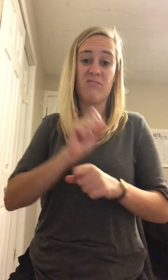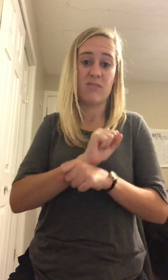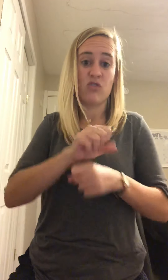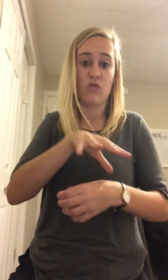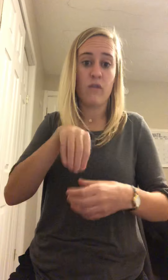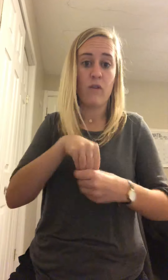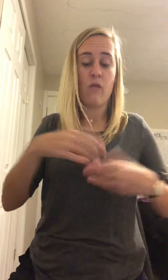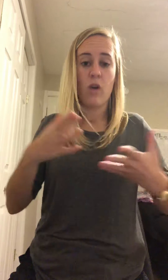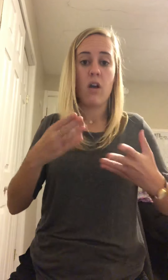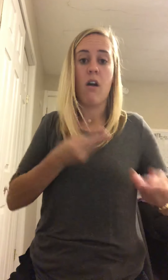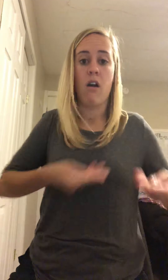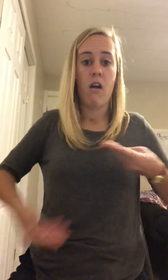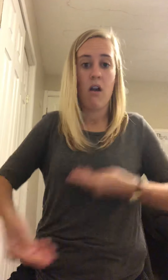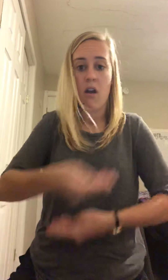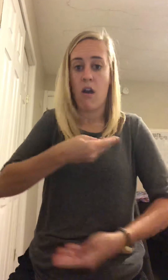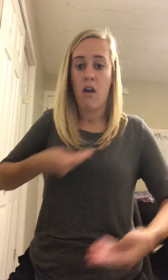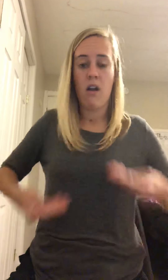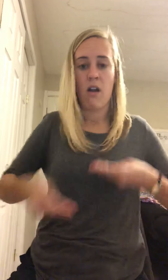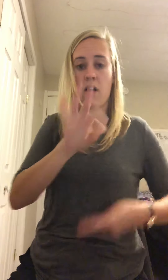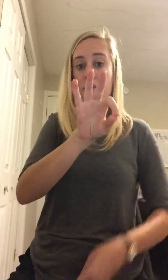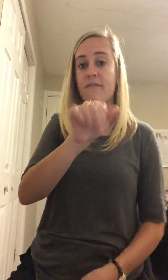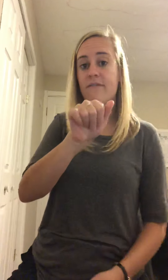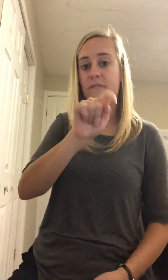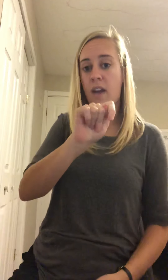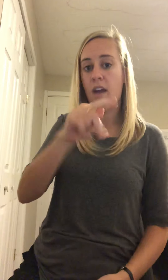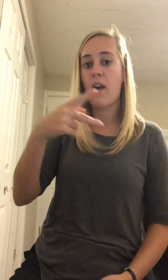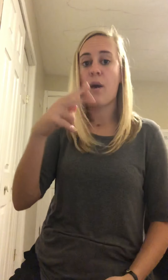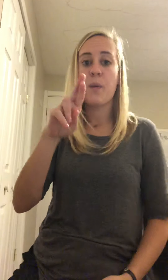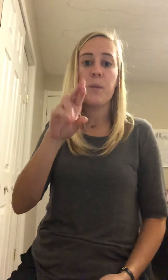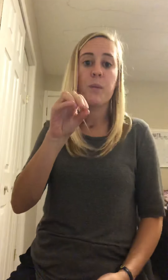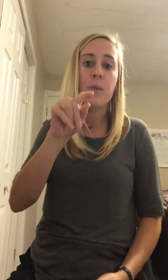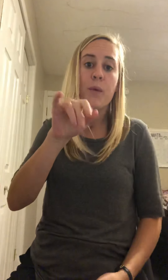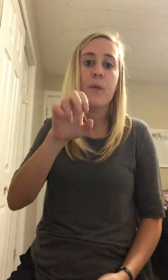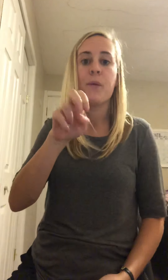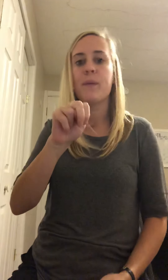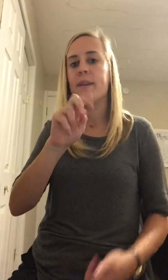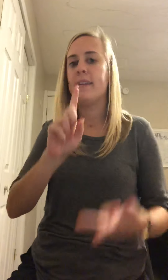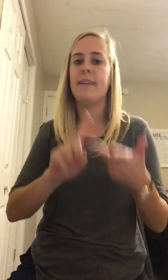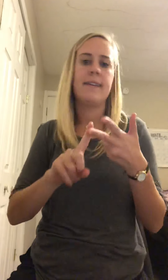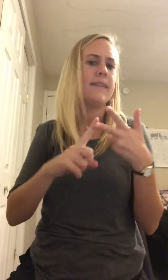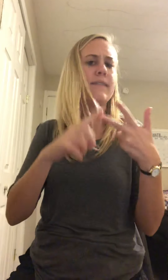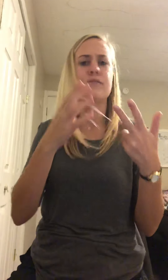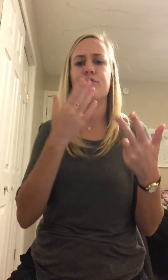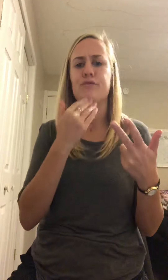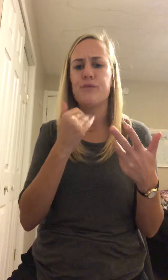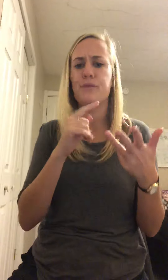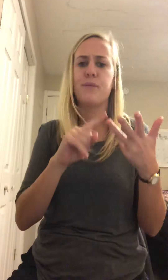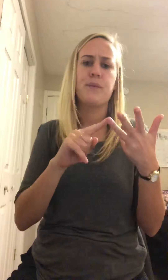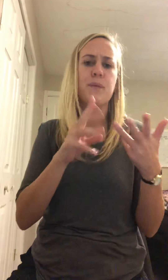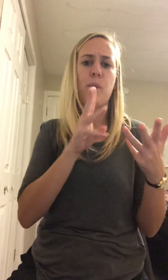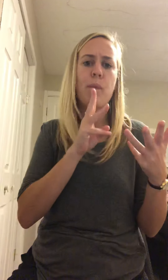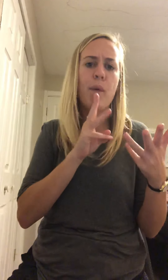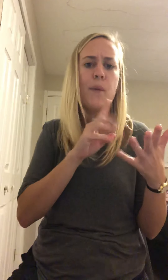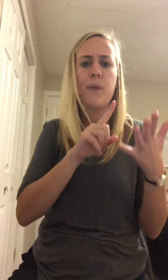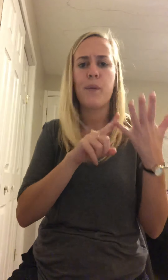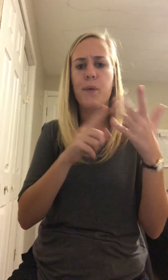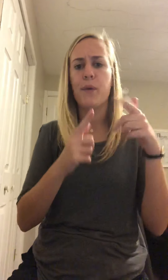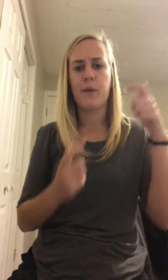fats, sugars and proteins, minerals and water, and a few other things from the alimentary canal or from this